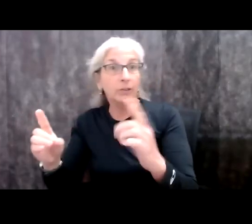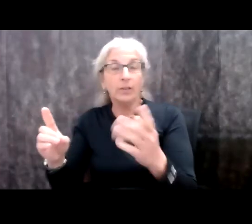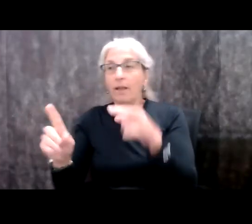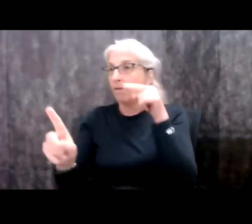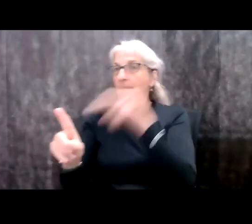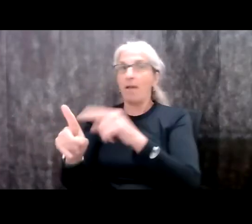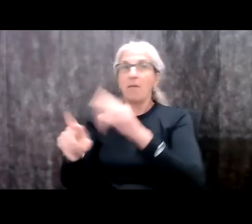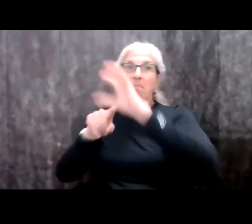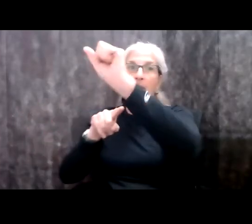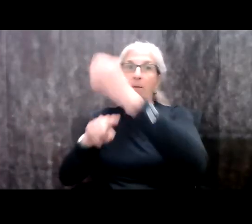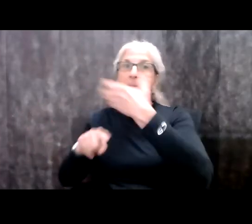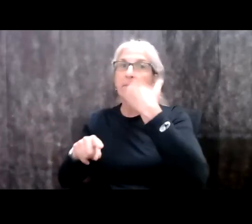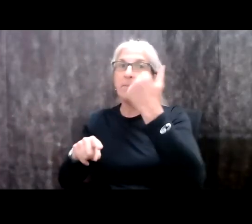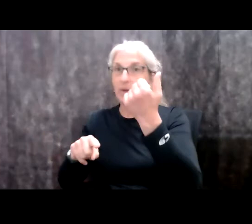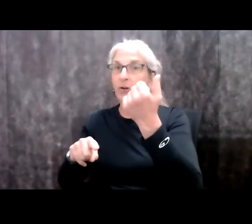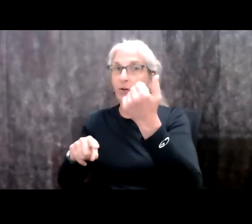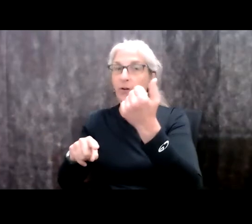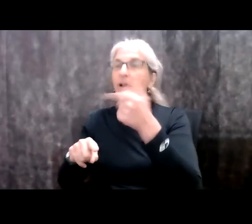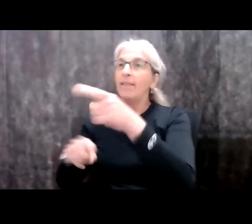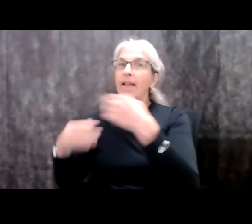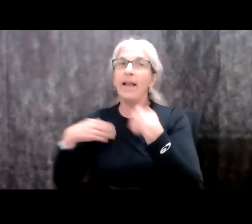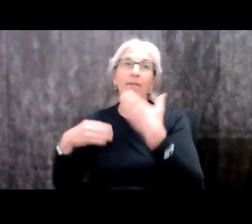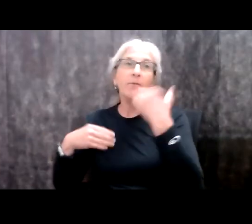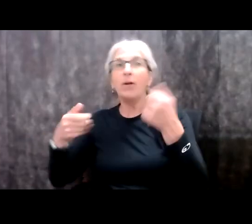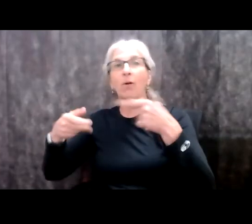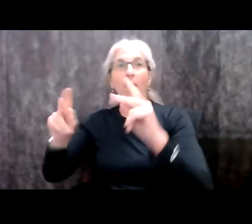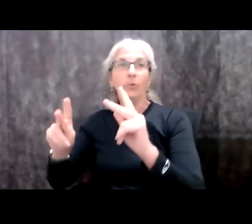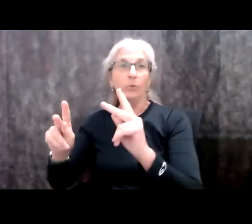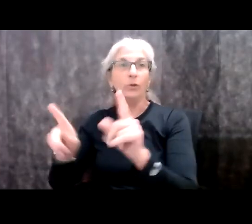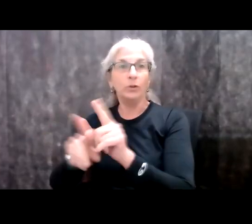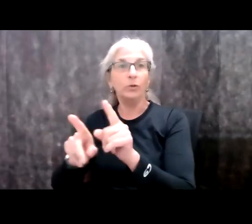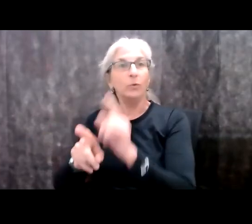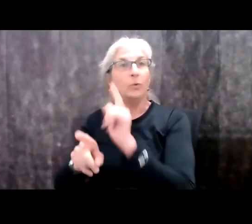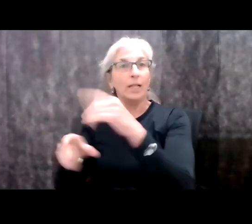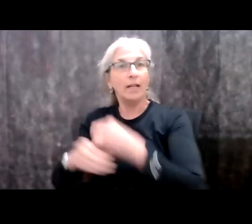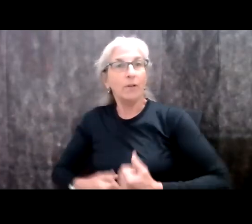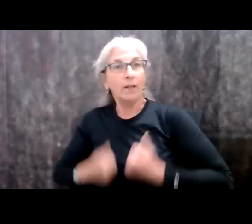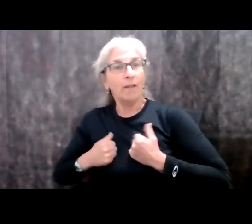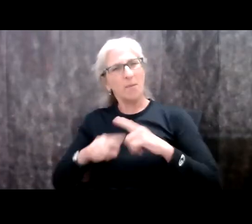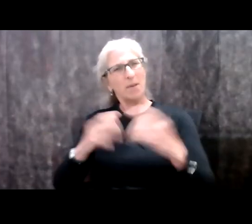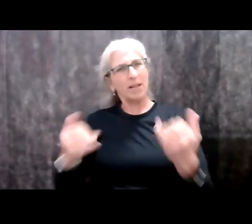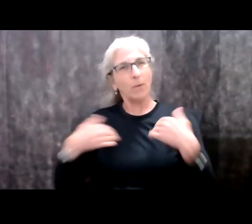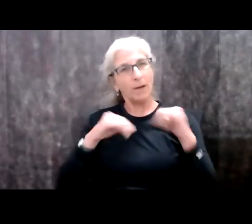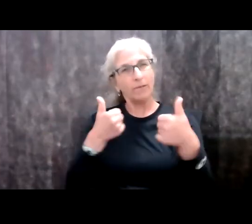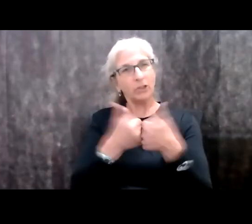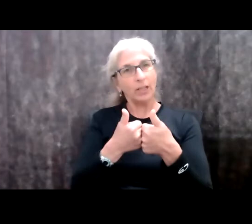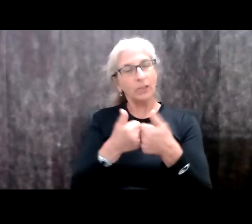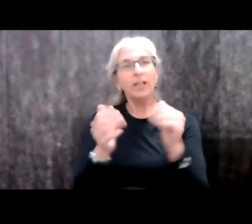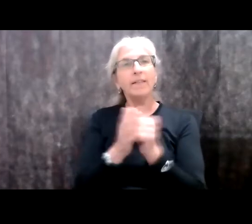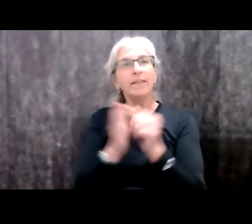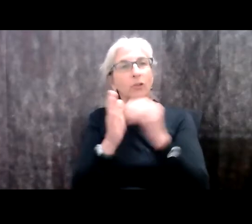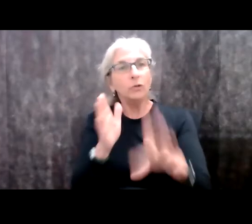abilities and opportunities open to them later in life. But we're having a challenge right now where when students with disabilities have complex